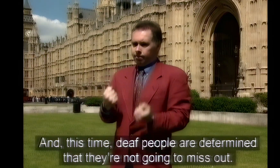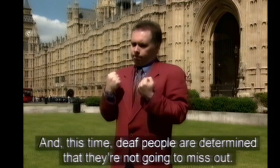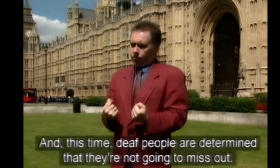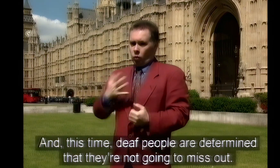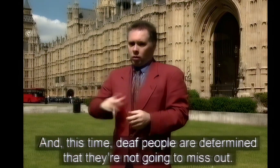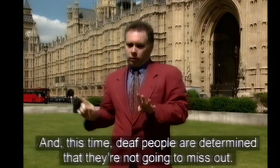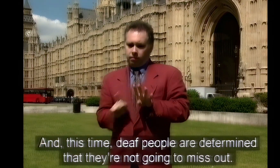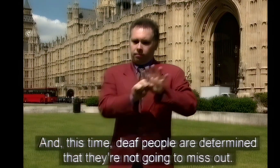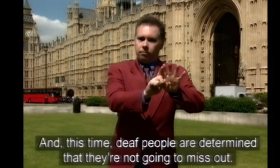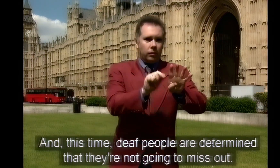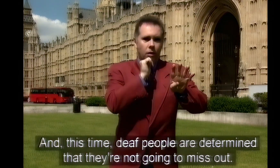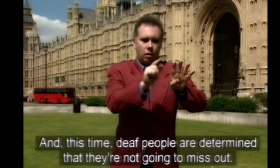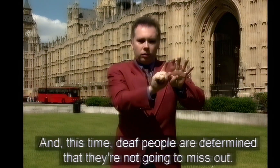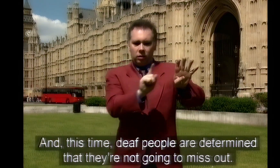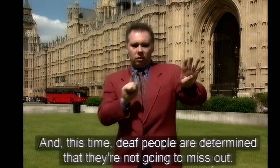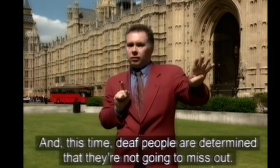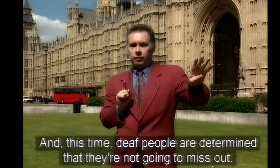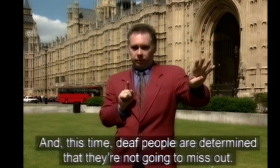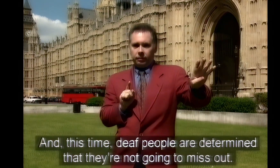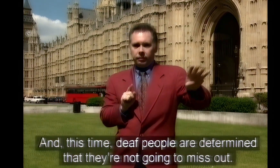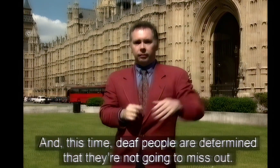And this time, deaf people are determined that they're not going to miss out.